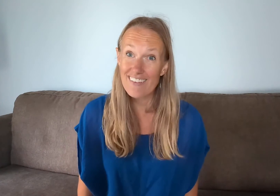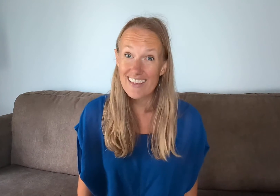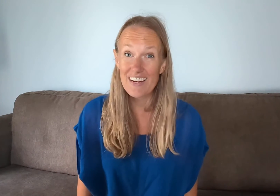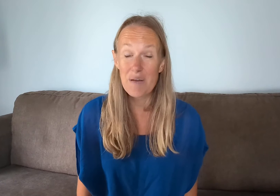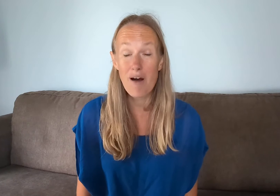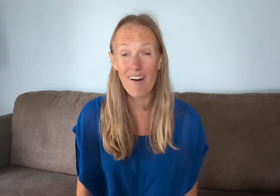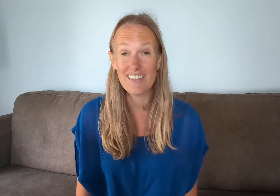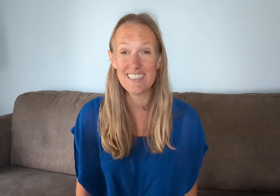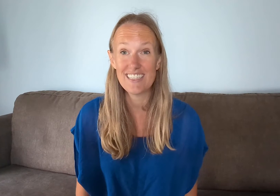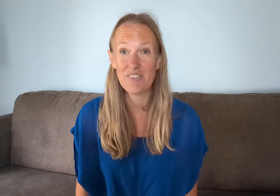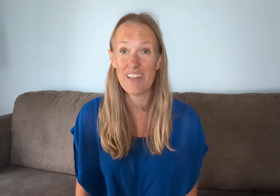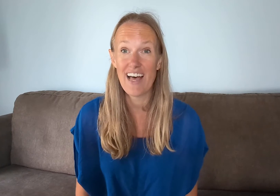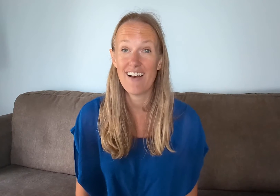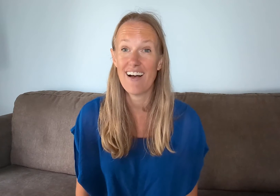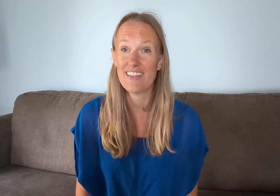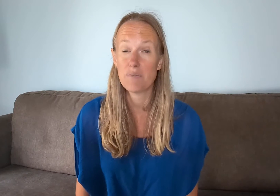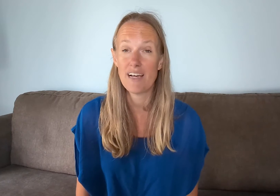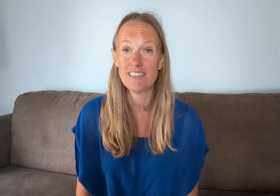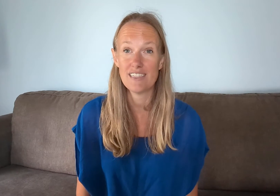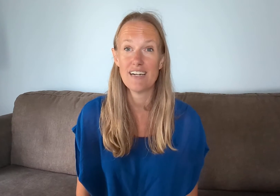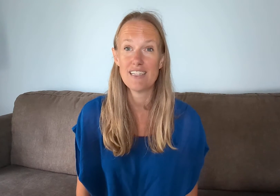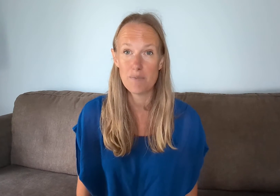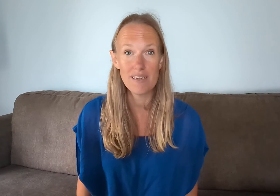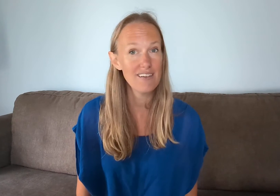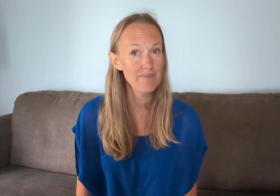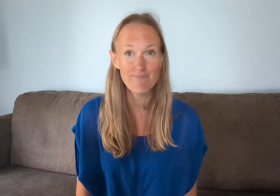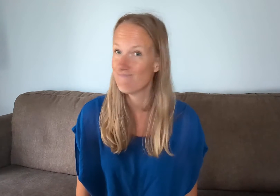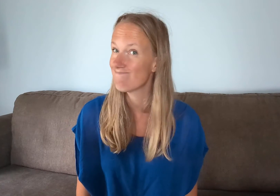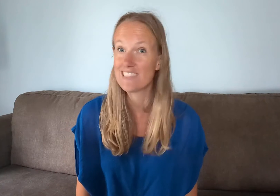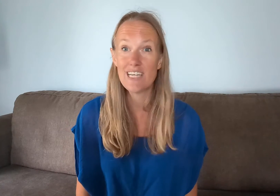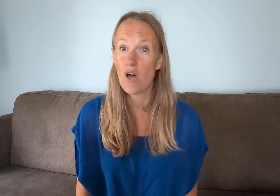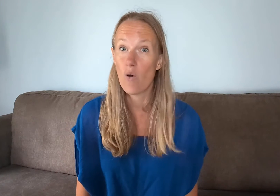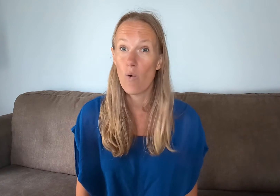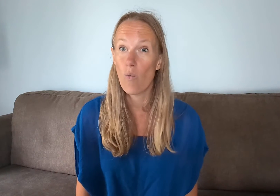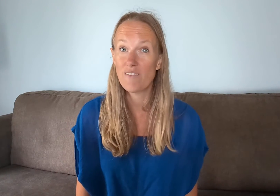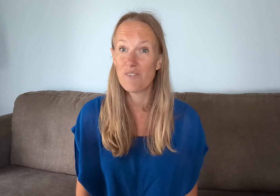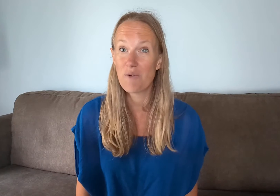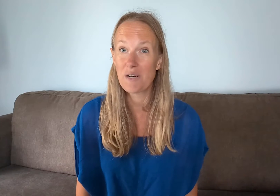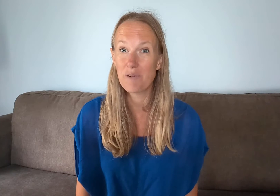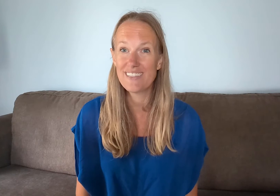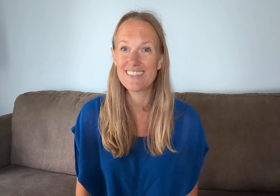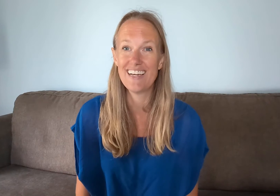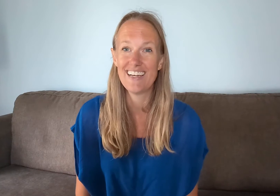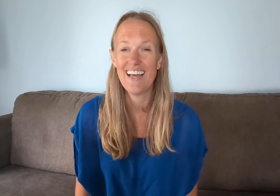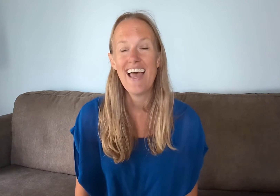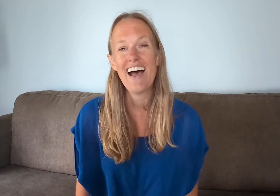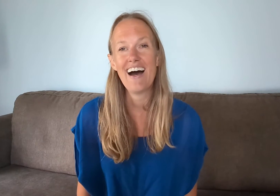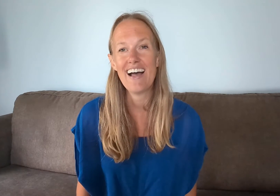and I apologize for that. This past year has been one for the record books,